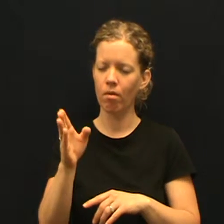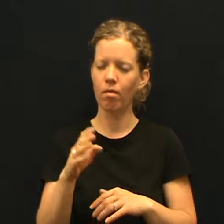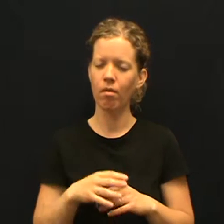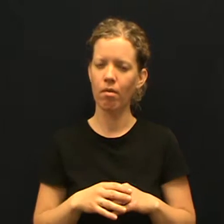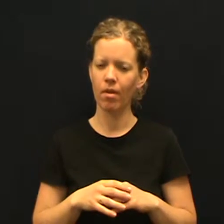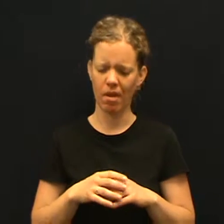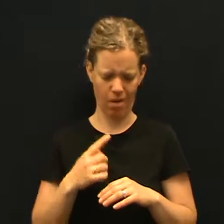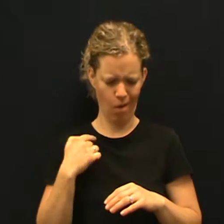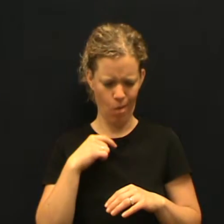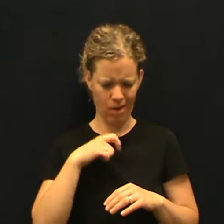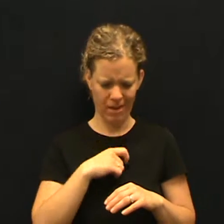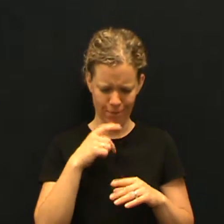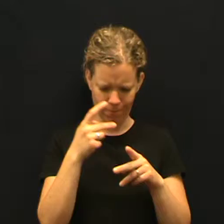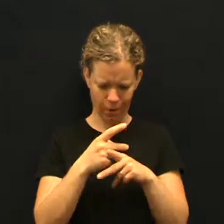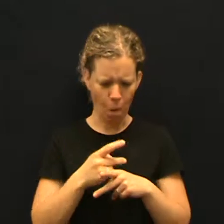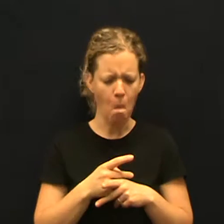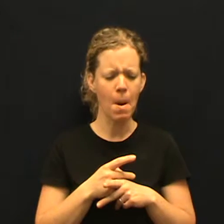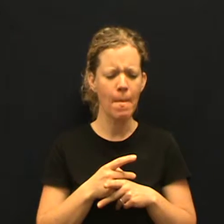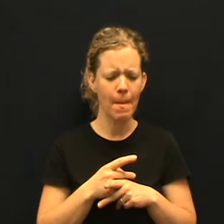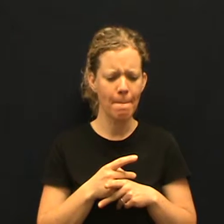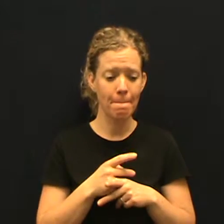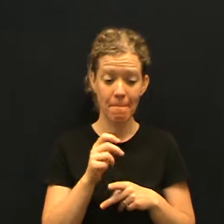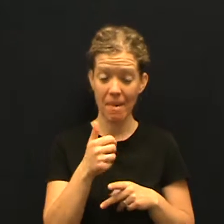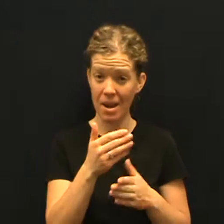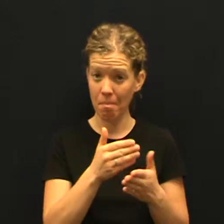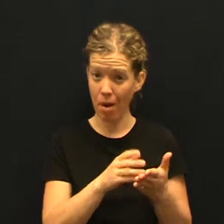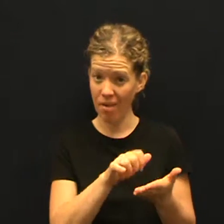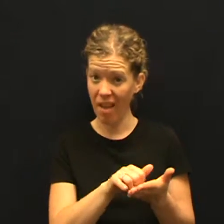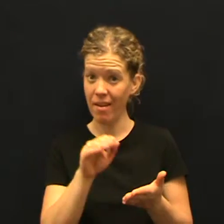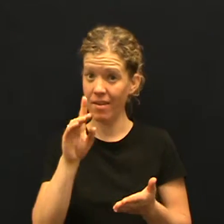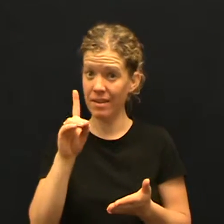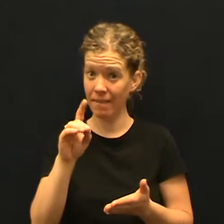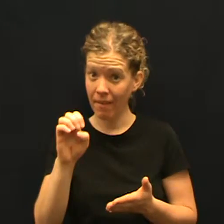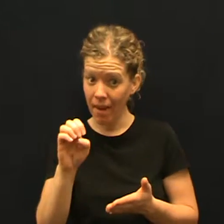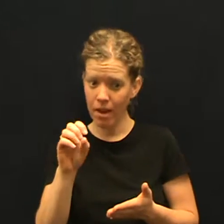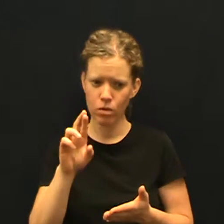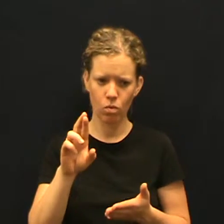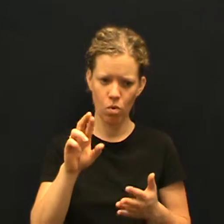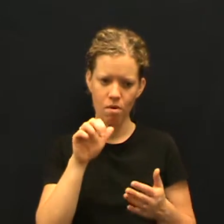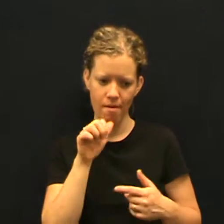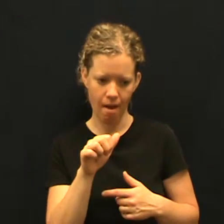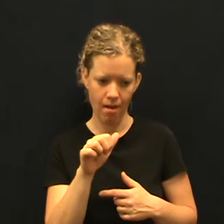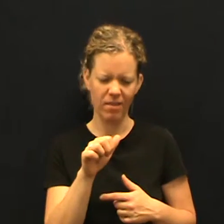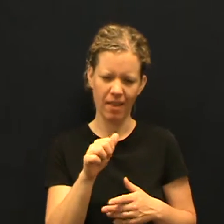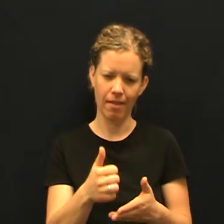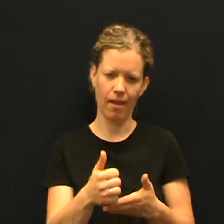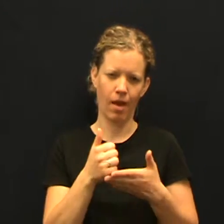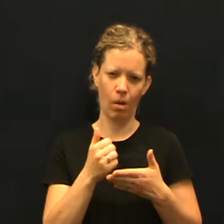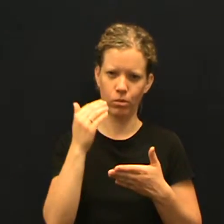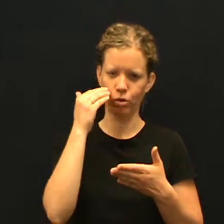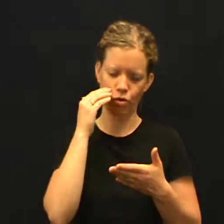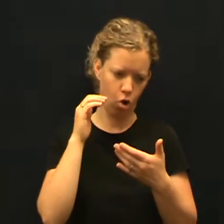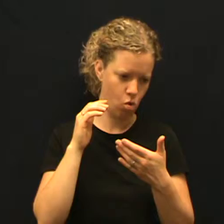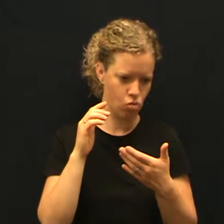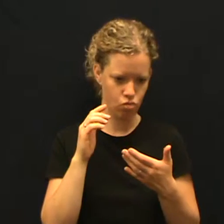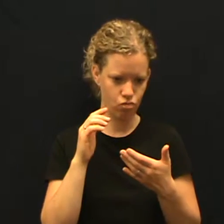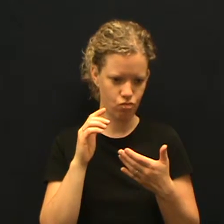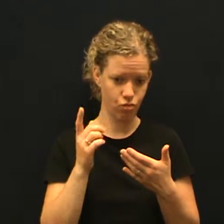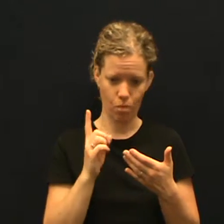any of that was dividends, and that will help us decide where to, how to account for those things in the